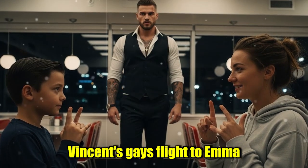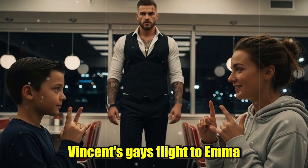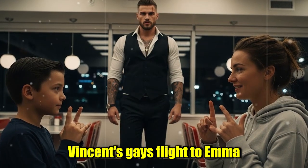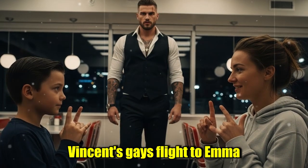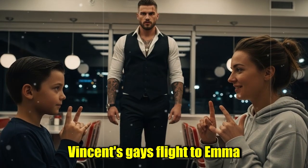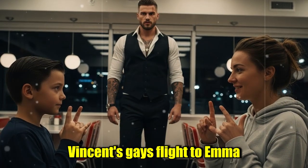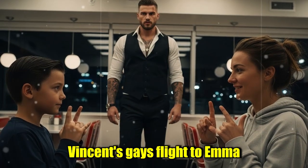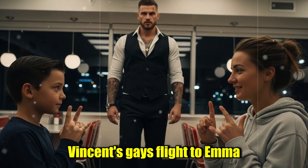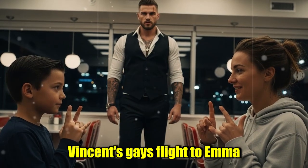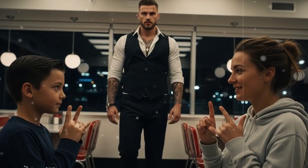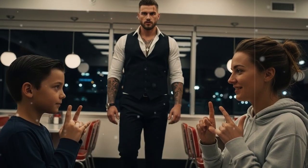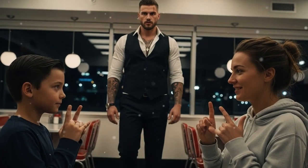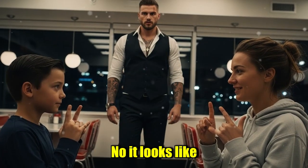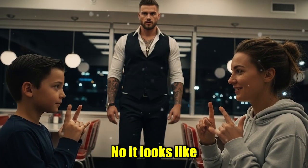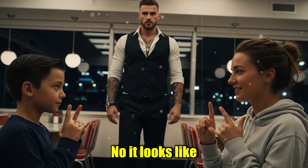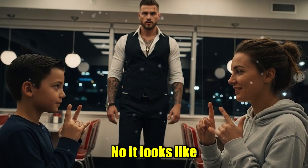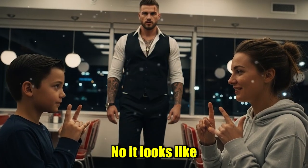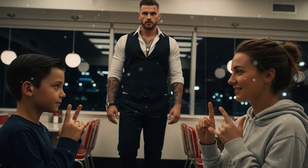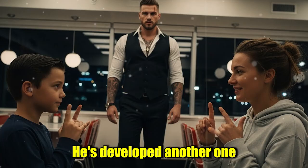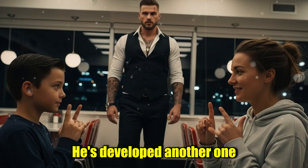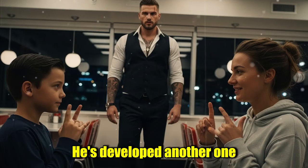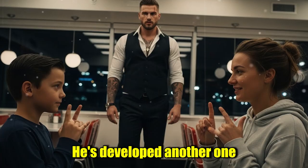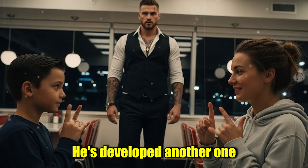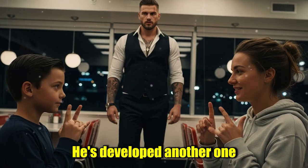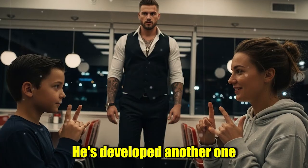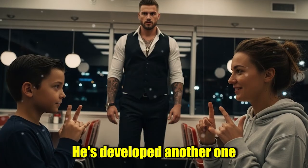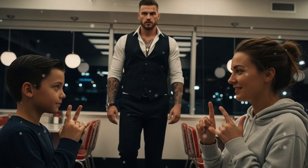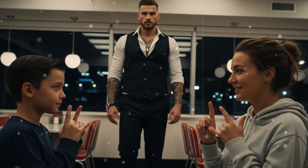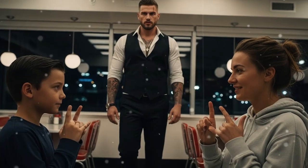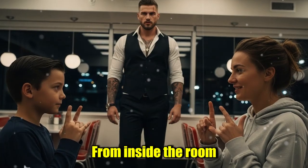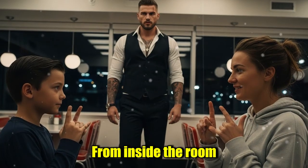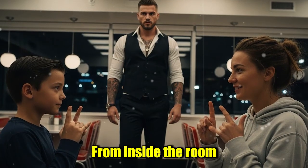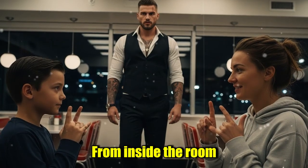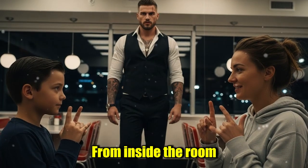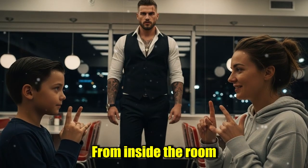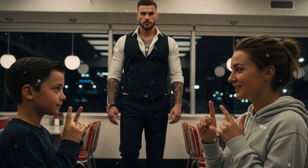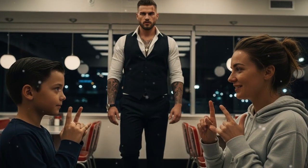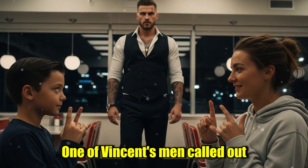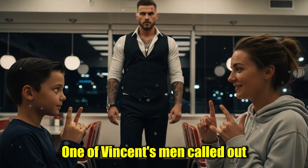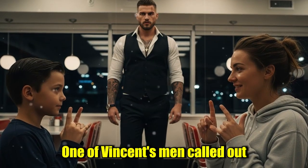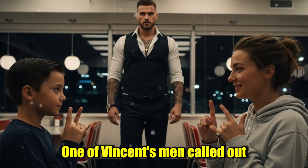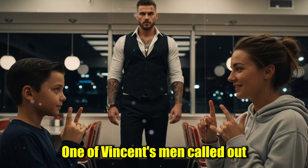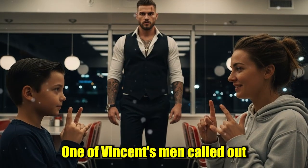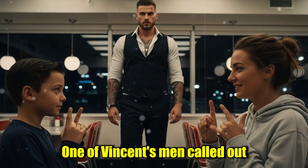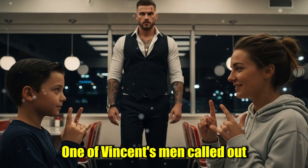Vincent's gaze flicked to Emma. Though it looks like he's developed another one. From inside the room, one of Vincent's men called